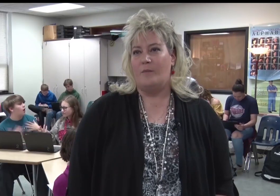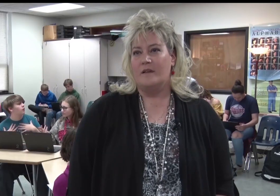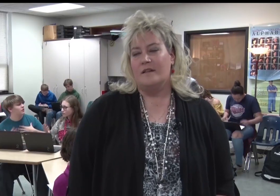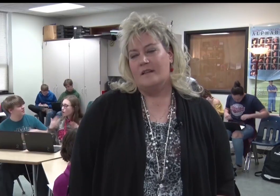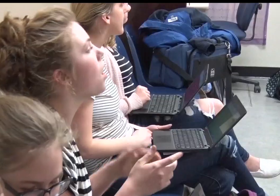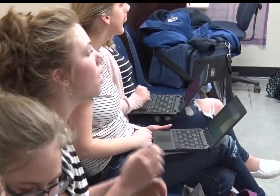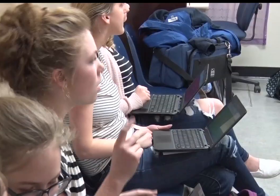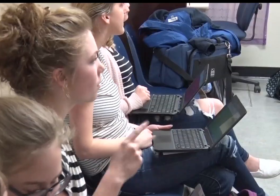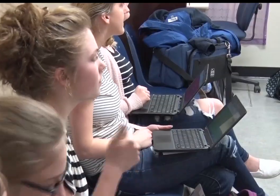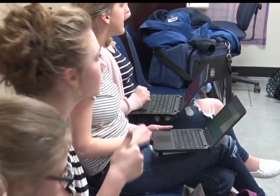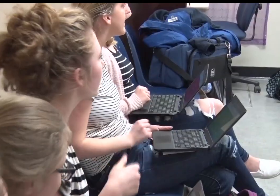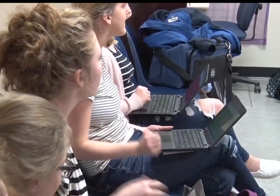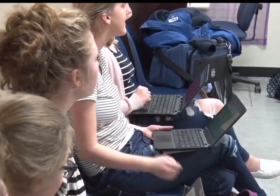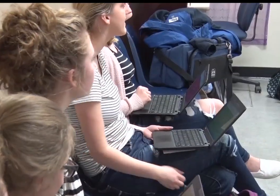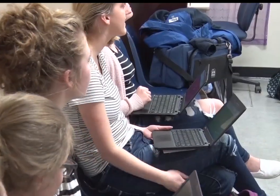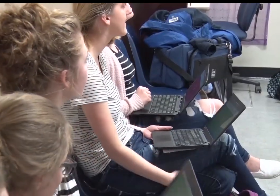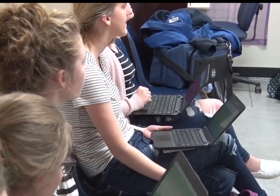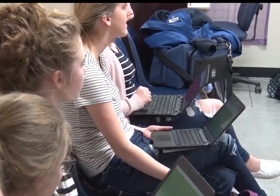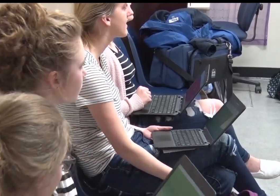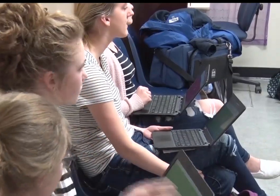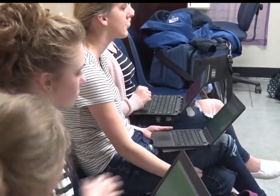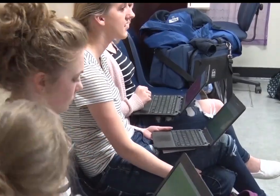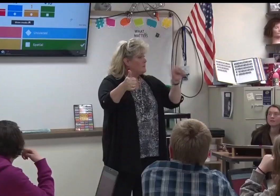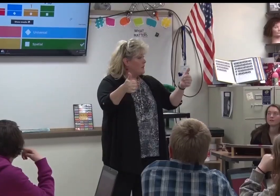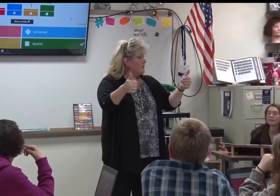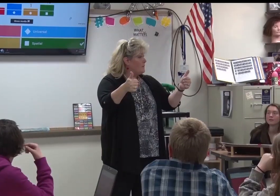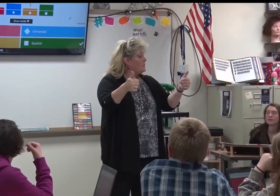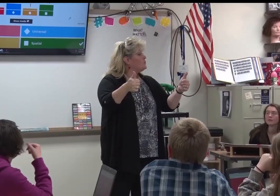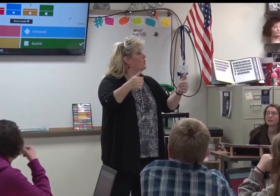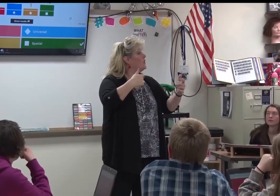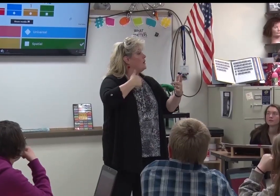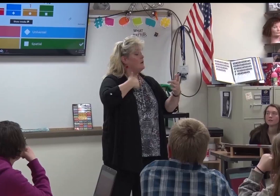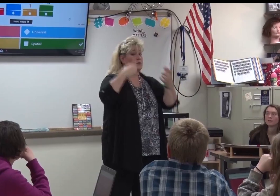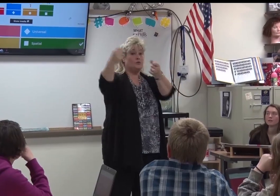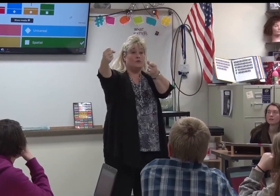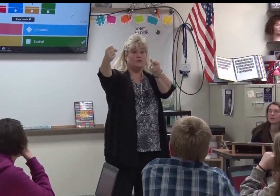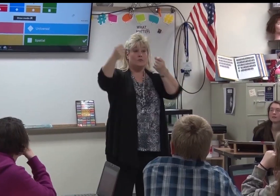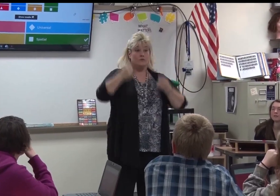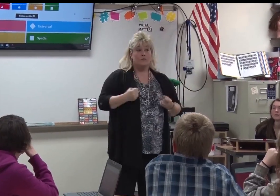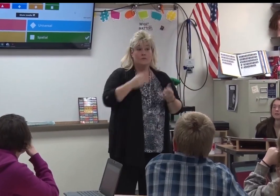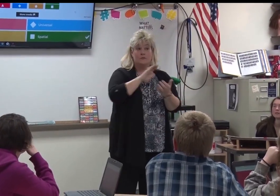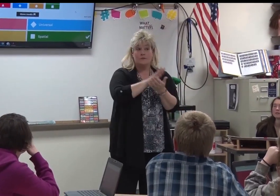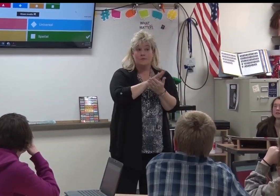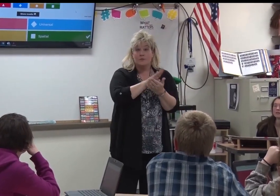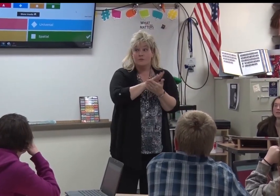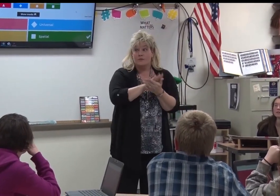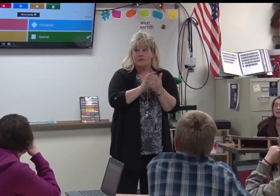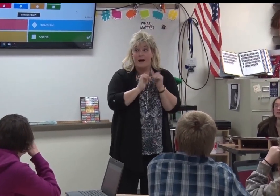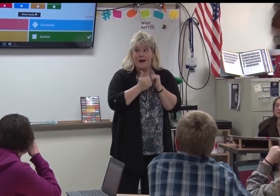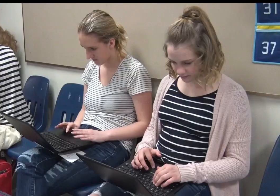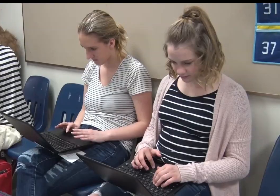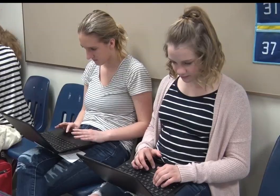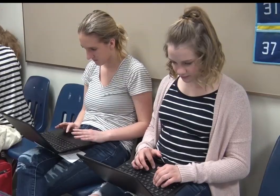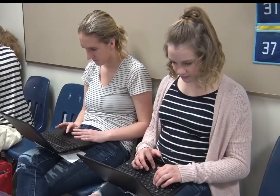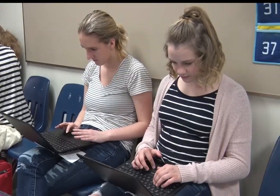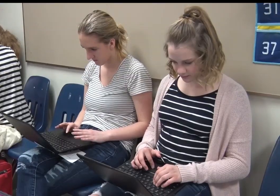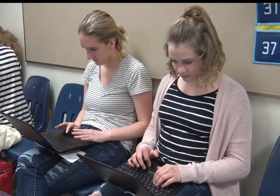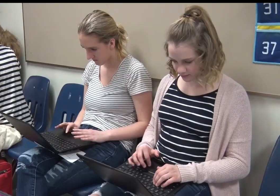help them through that. As opposed to the more traditional learning environment of lecture during class and then working on the